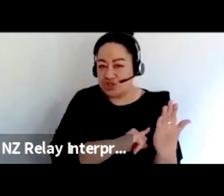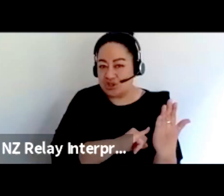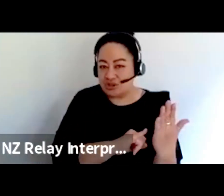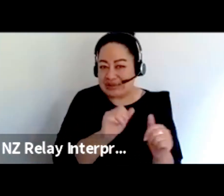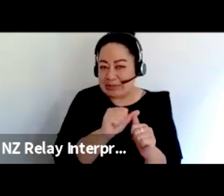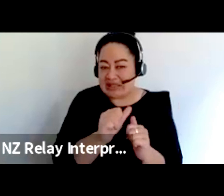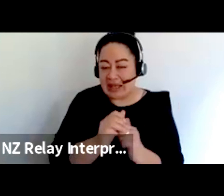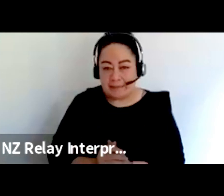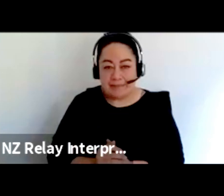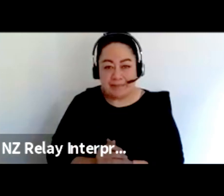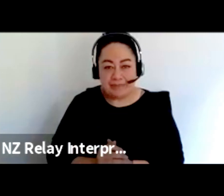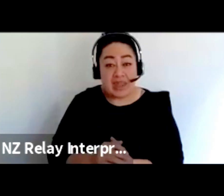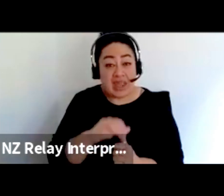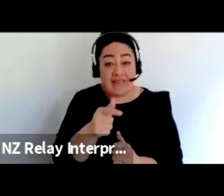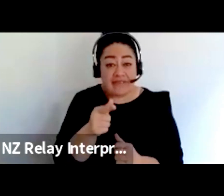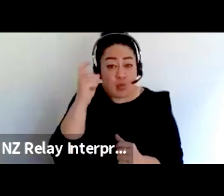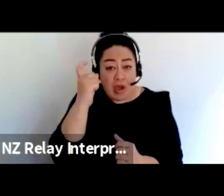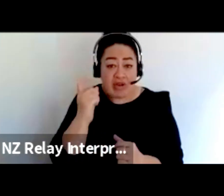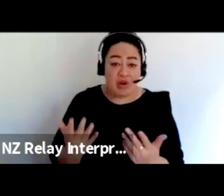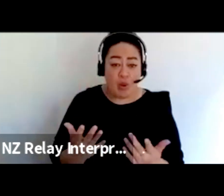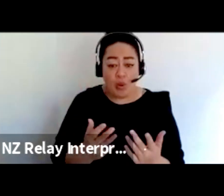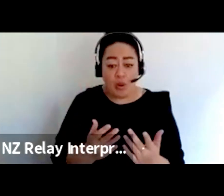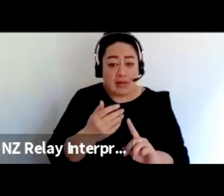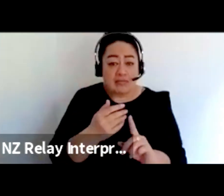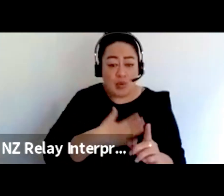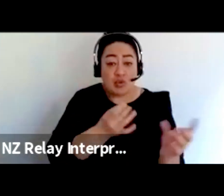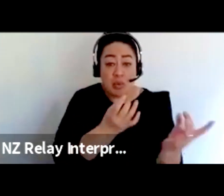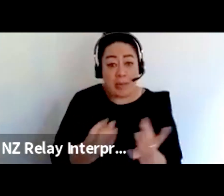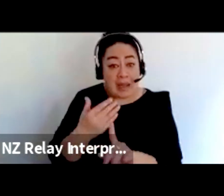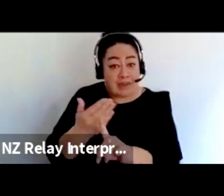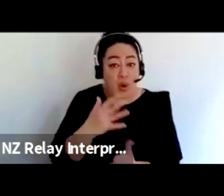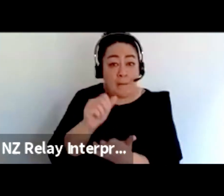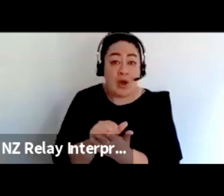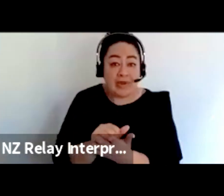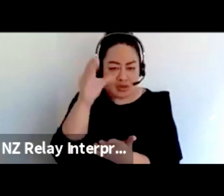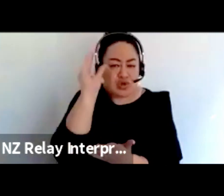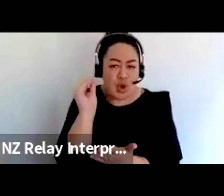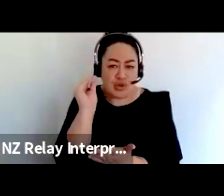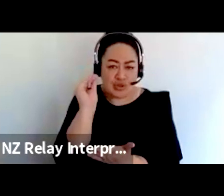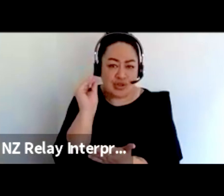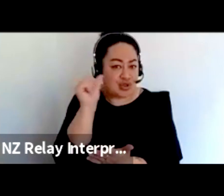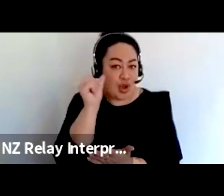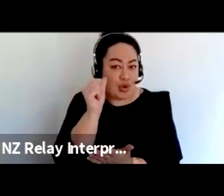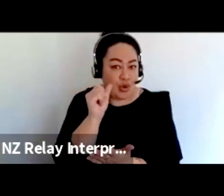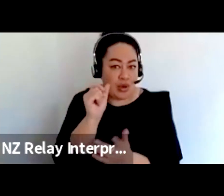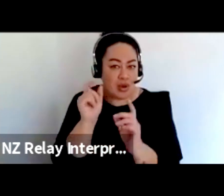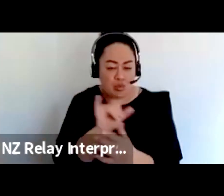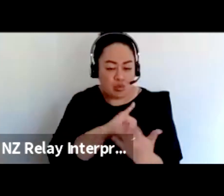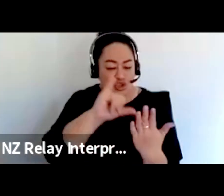talk to your own GP before your appointment, but actually the nurses do know what to look out for when you come in.